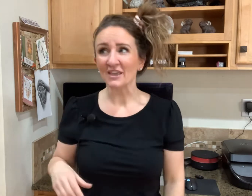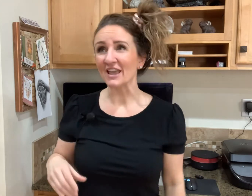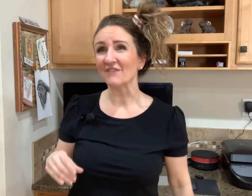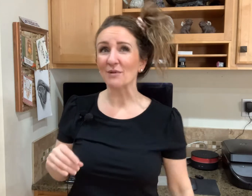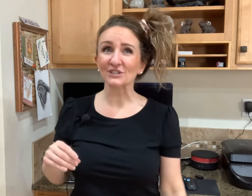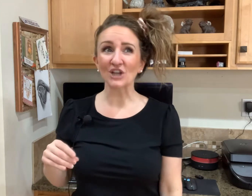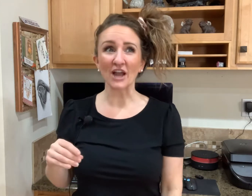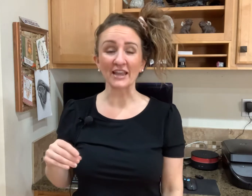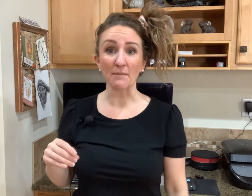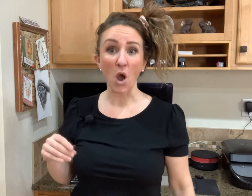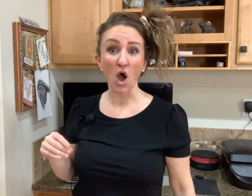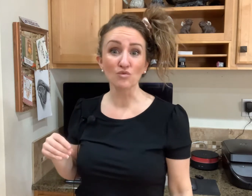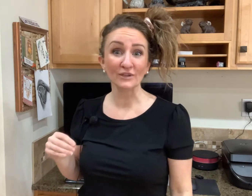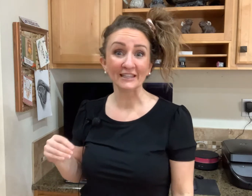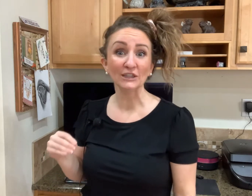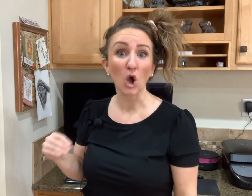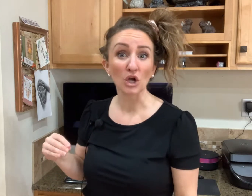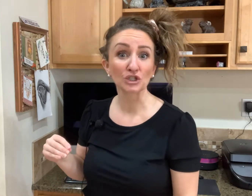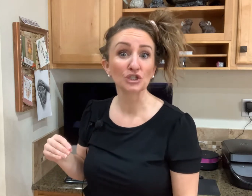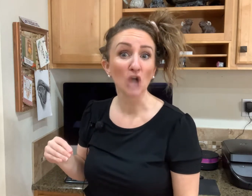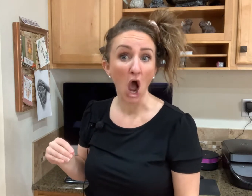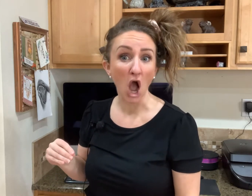I was talking about a really large dog,